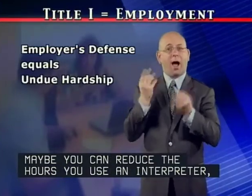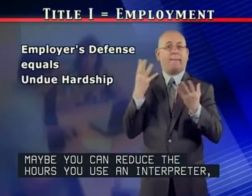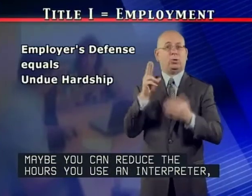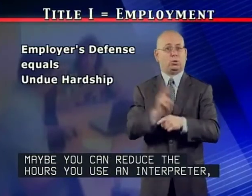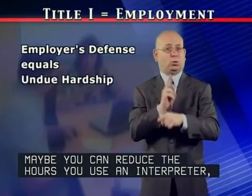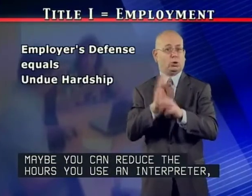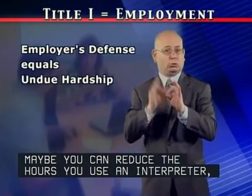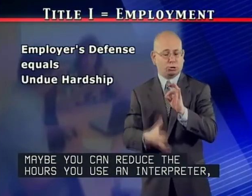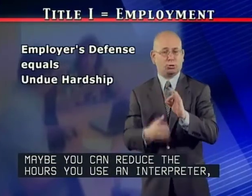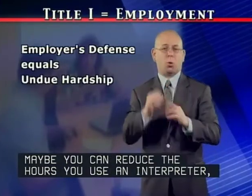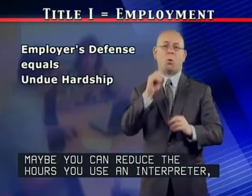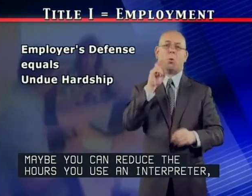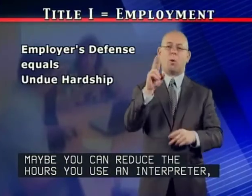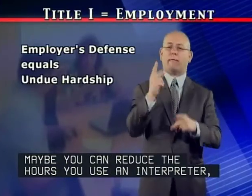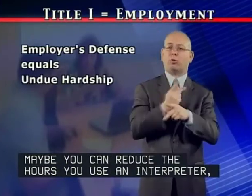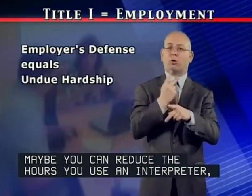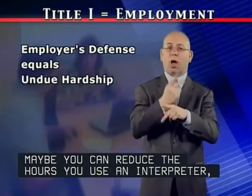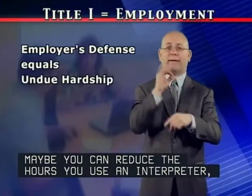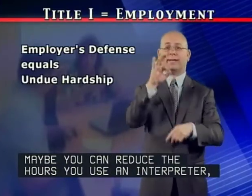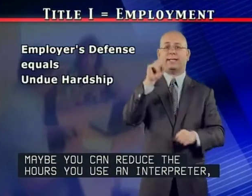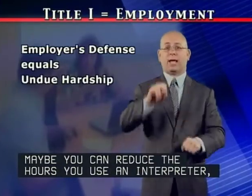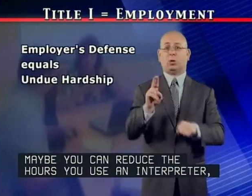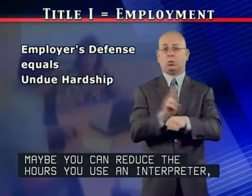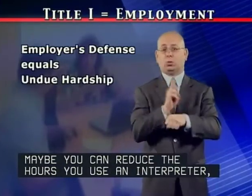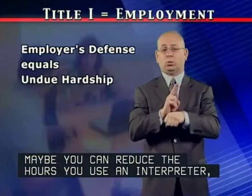Maybe you can reduce the hours you use an interpreter,